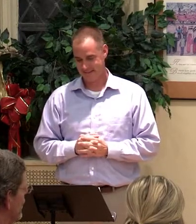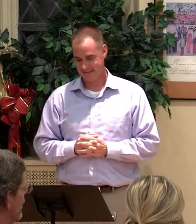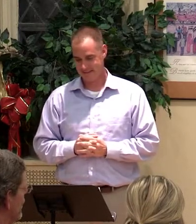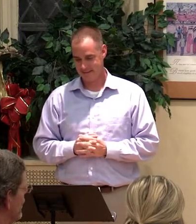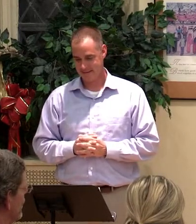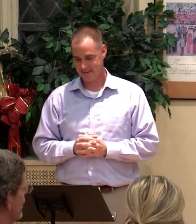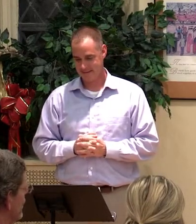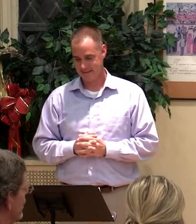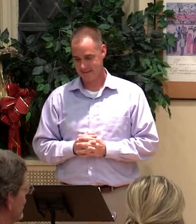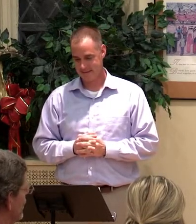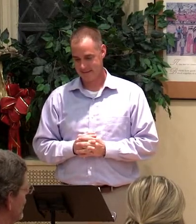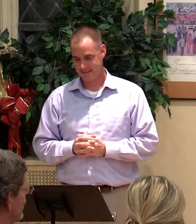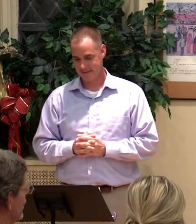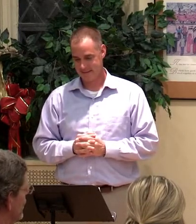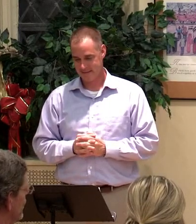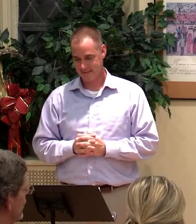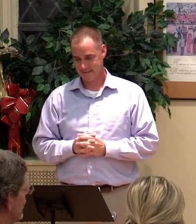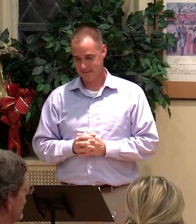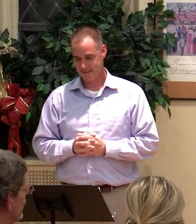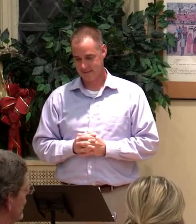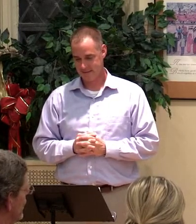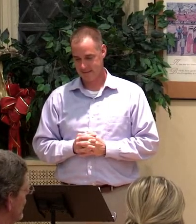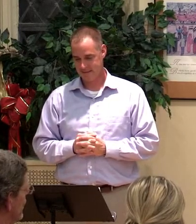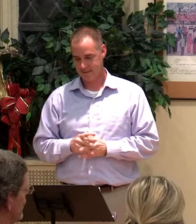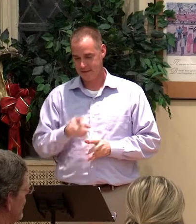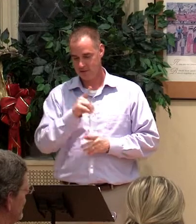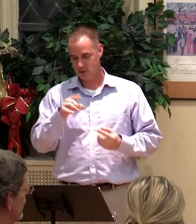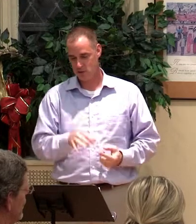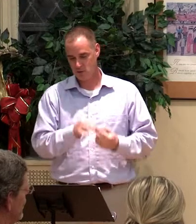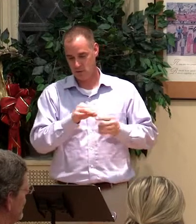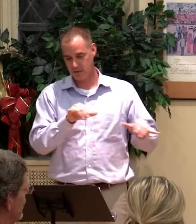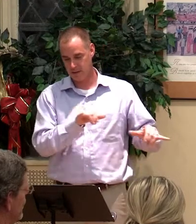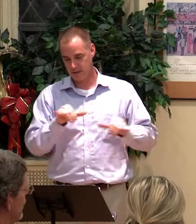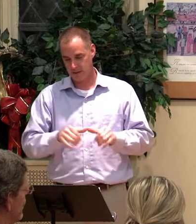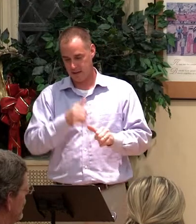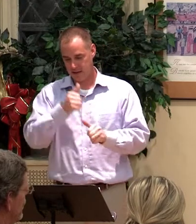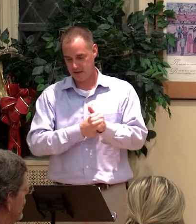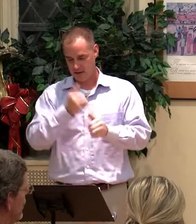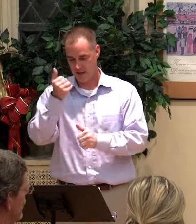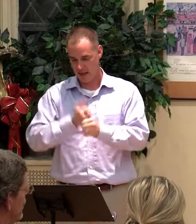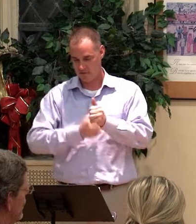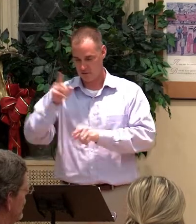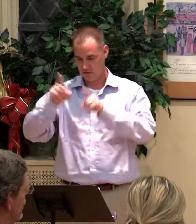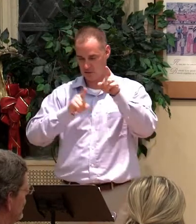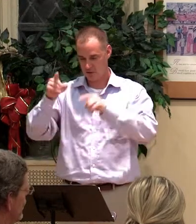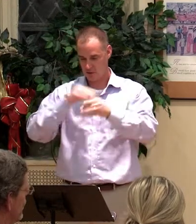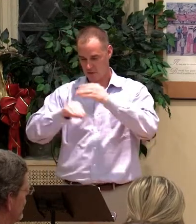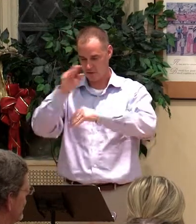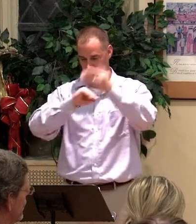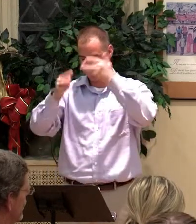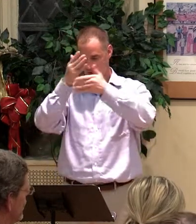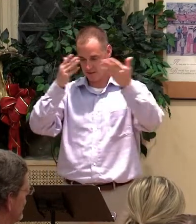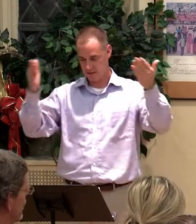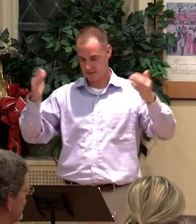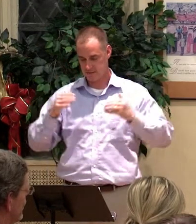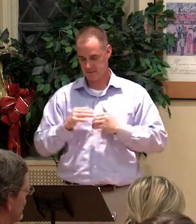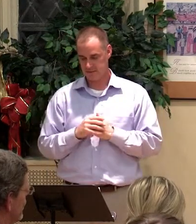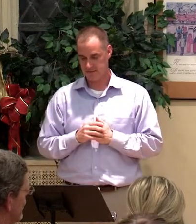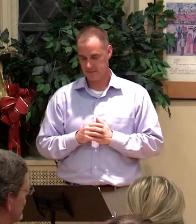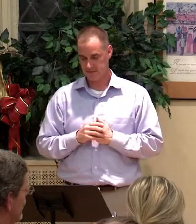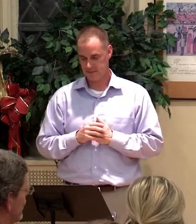Es única, como cada estrella en el cielo. She's unique, like each and every star in the sky. Es única, como cada flor